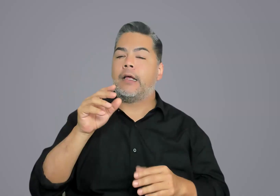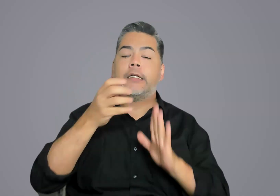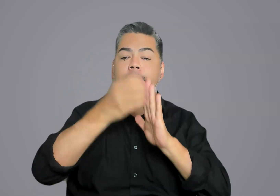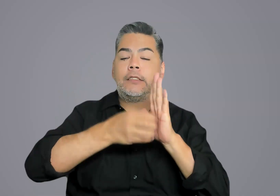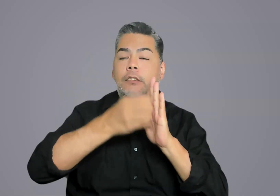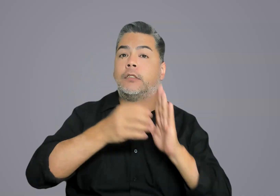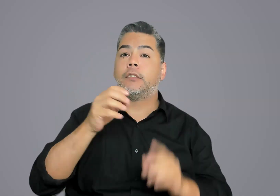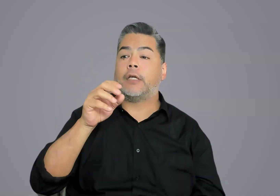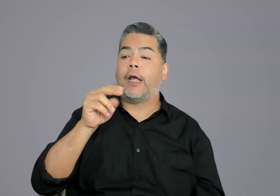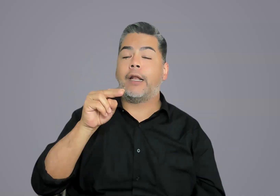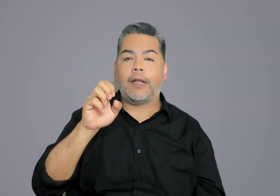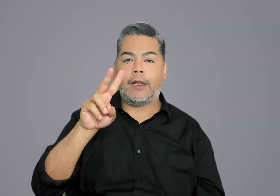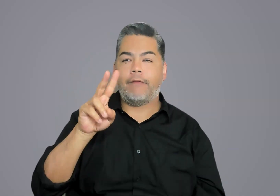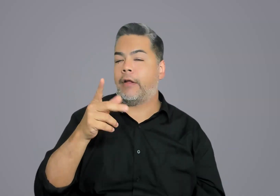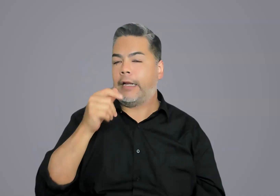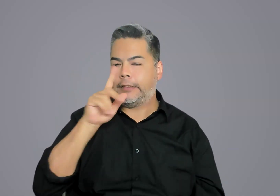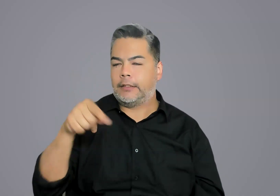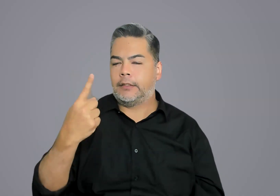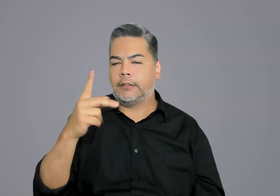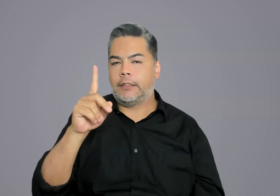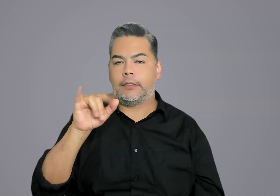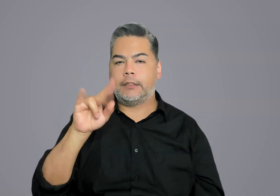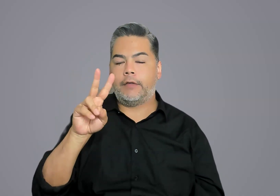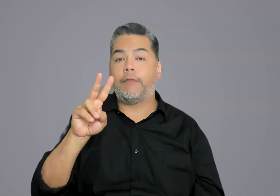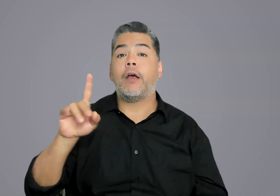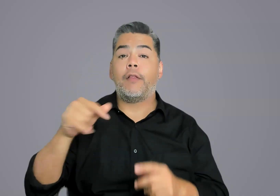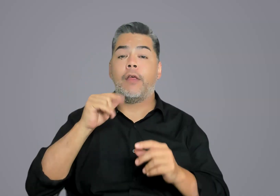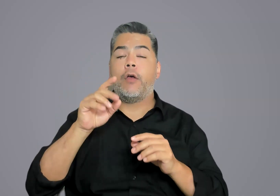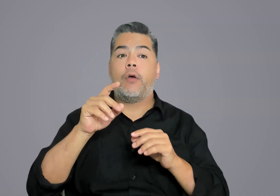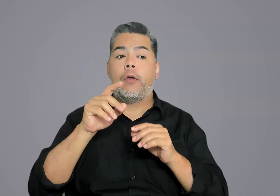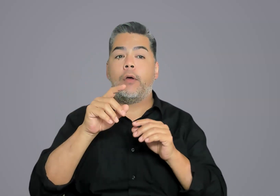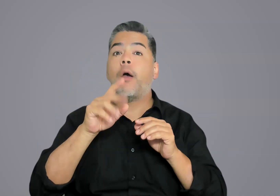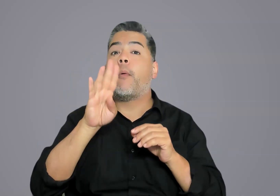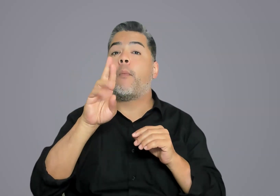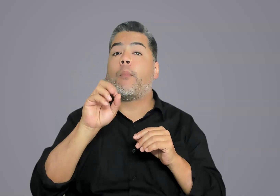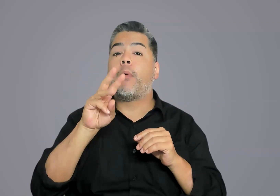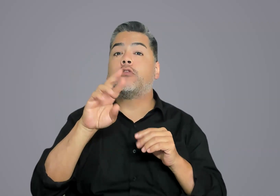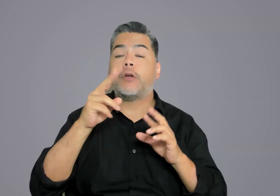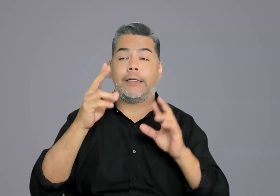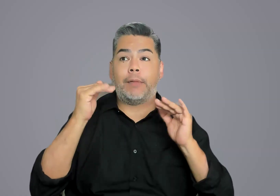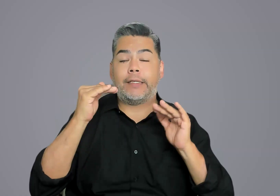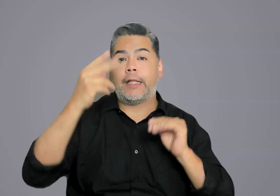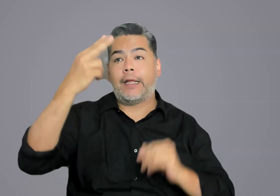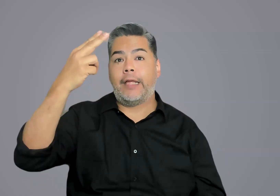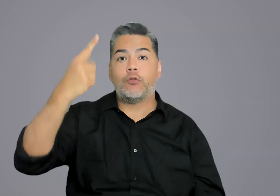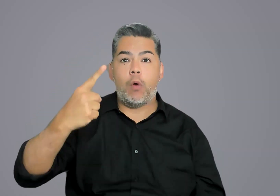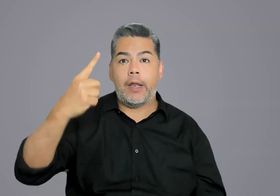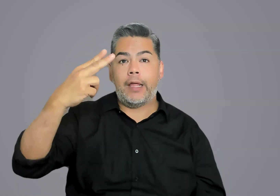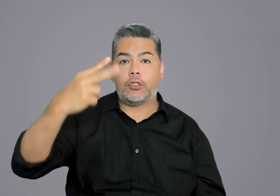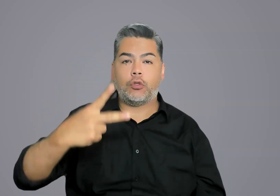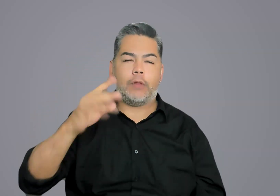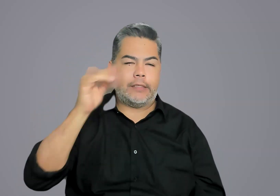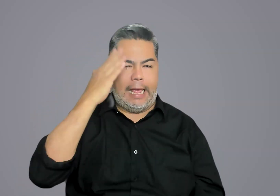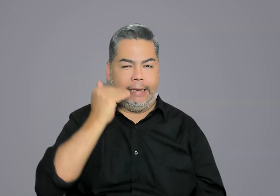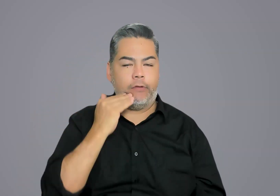a div, the browser is expecting there to be a heading tag of some kind. Ideally, you're going to have an H1 and then an H2 and so forth,